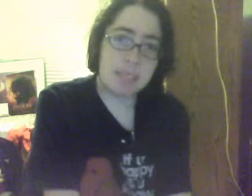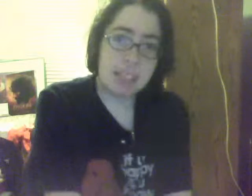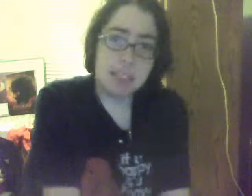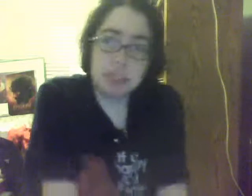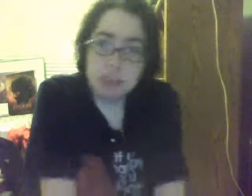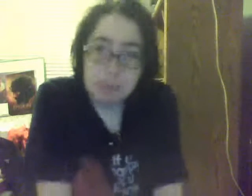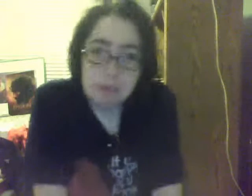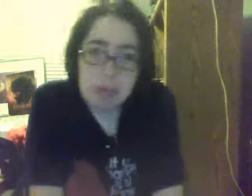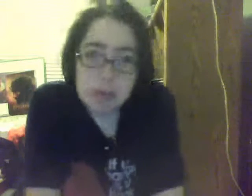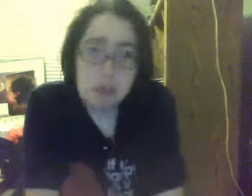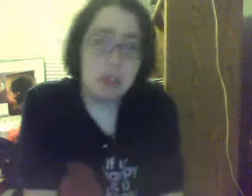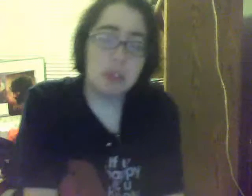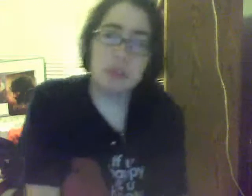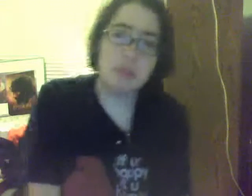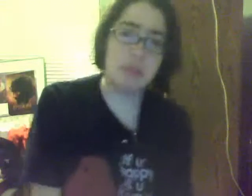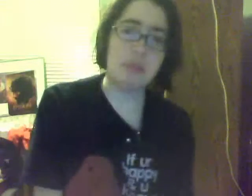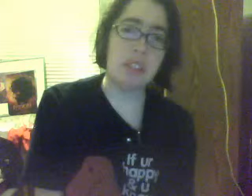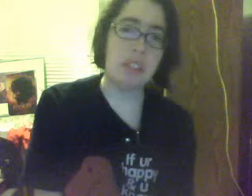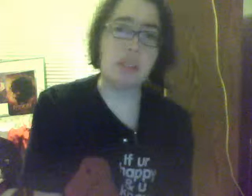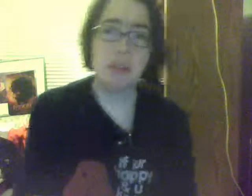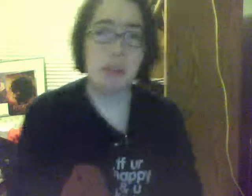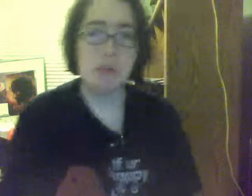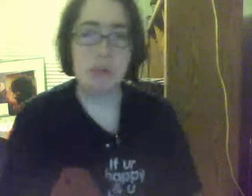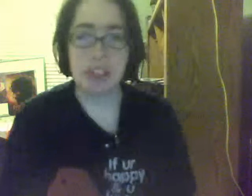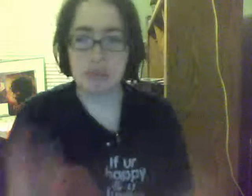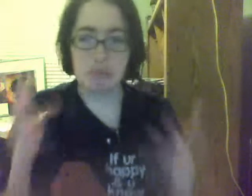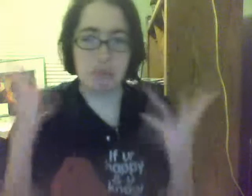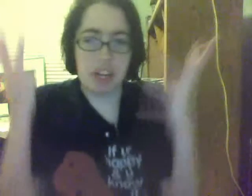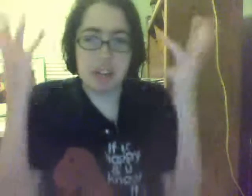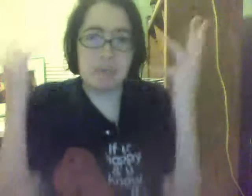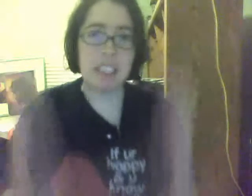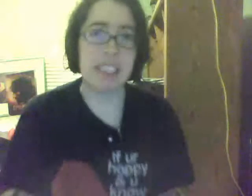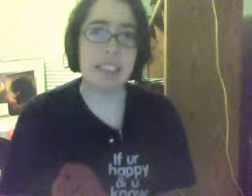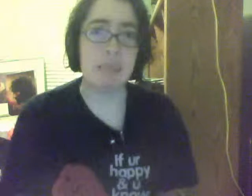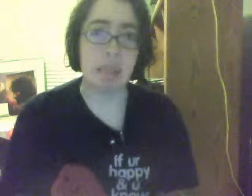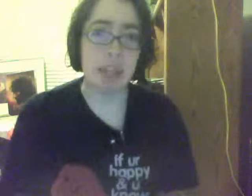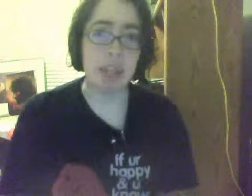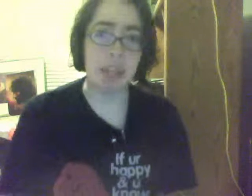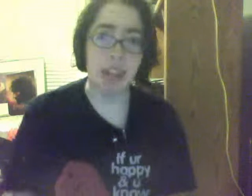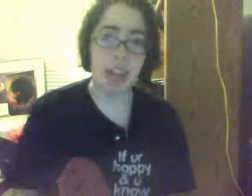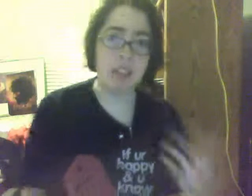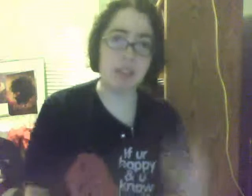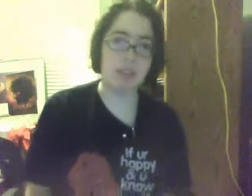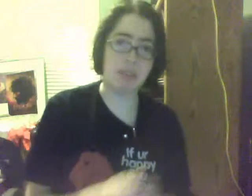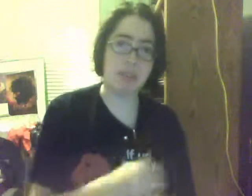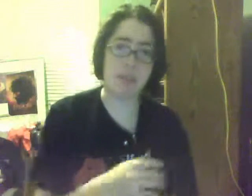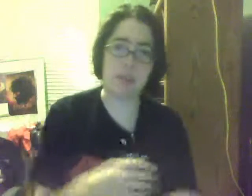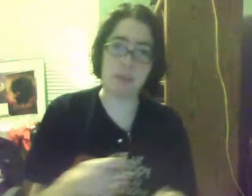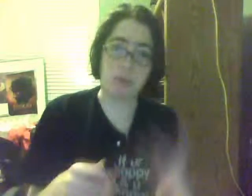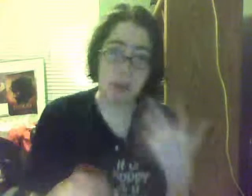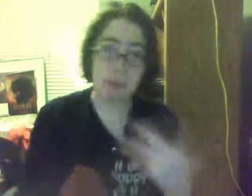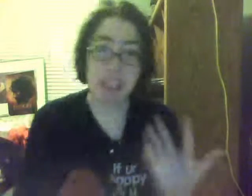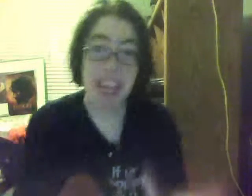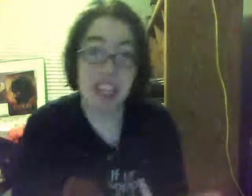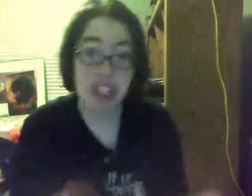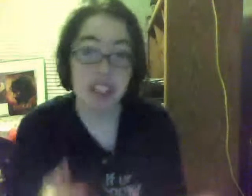Because, you know, people lose people that randomly disappear, and so they make